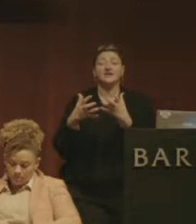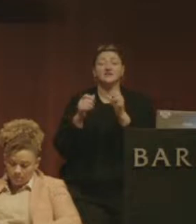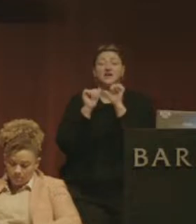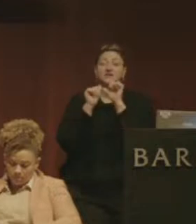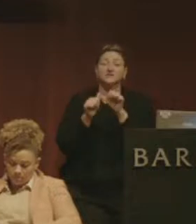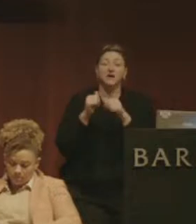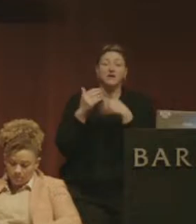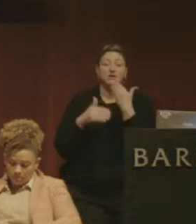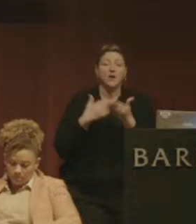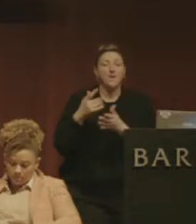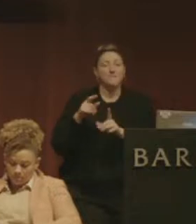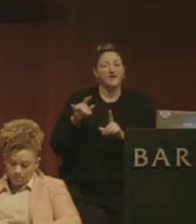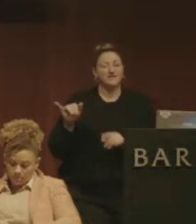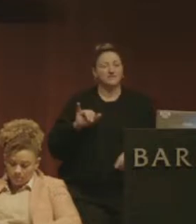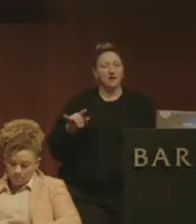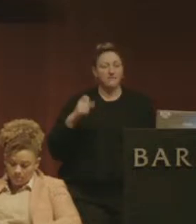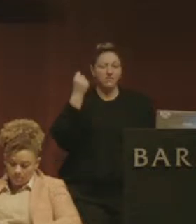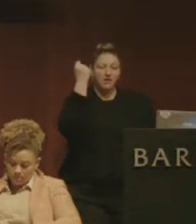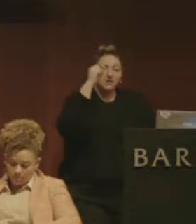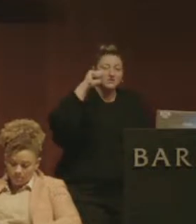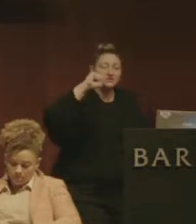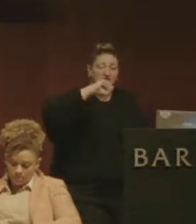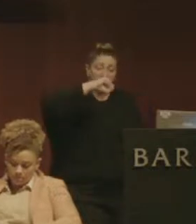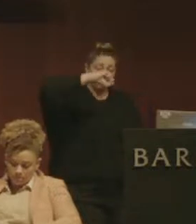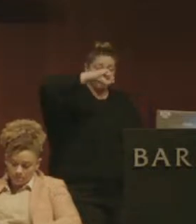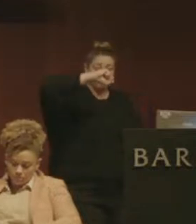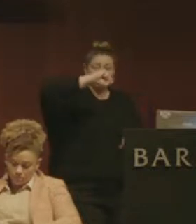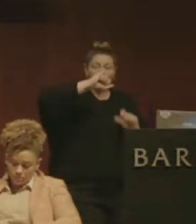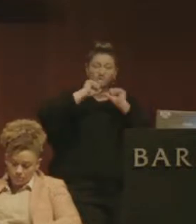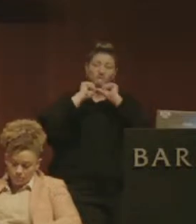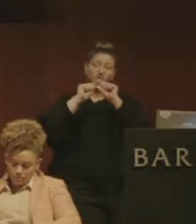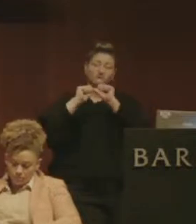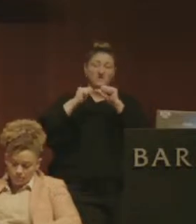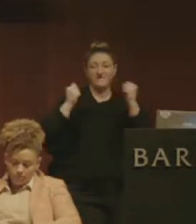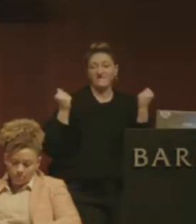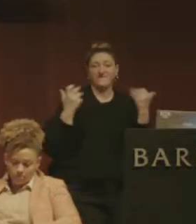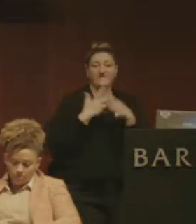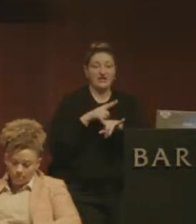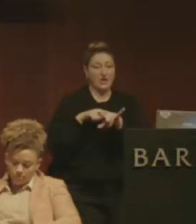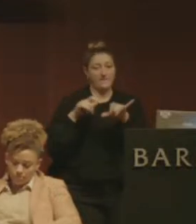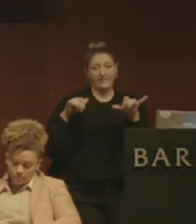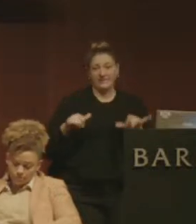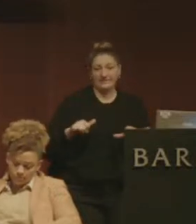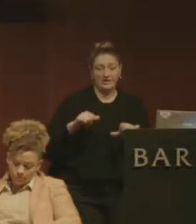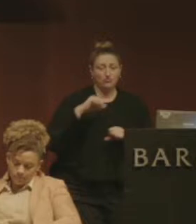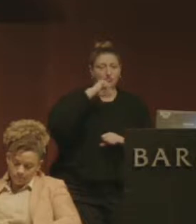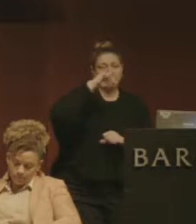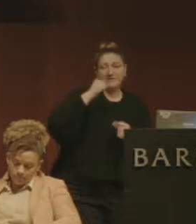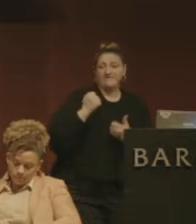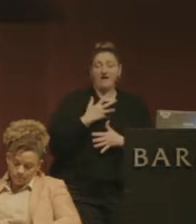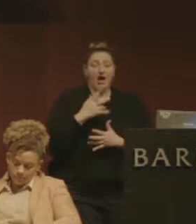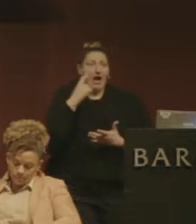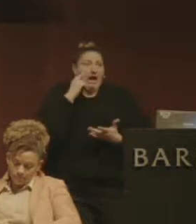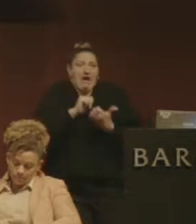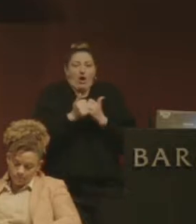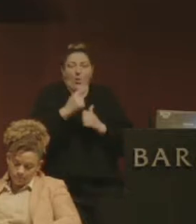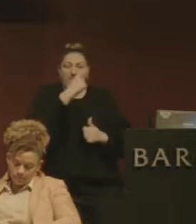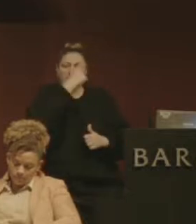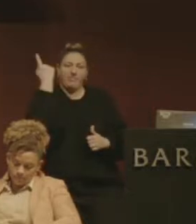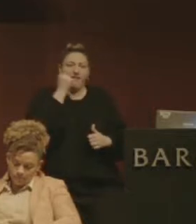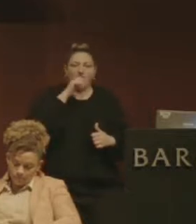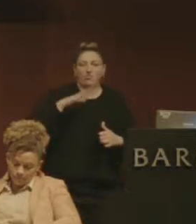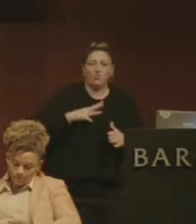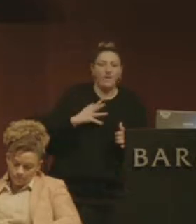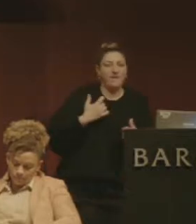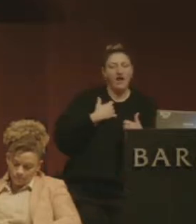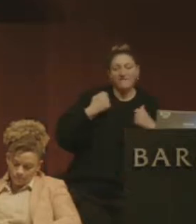too is their resistance. Resistance and fear exist side by side, and I often wonder how Black women find the courage to